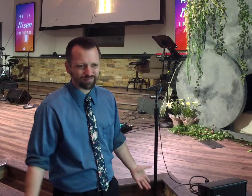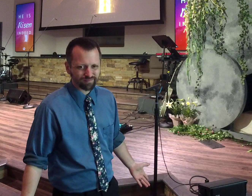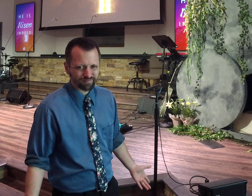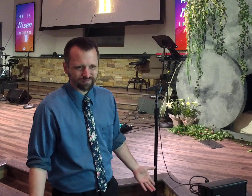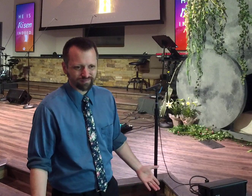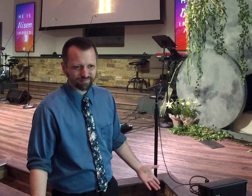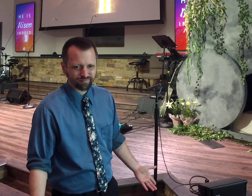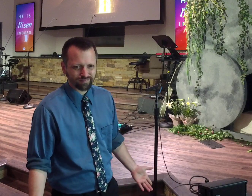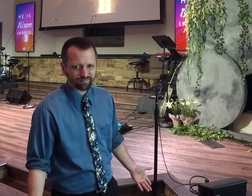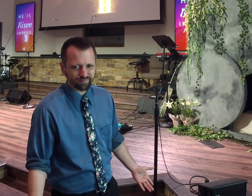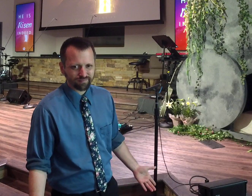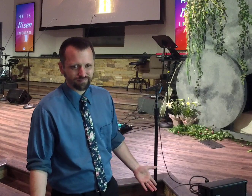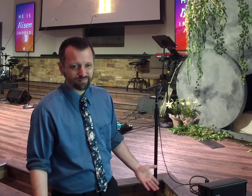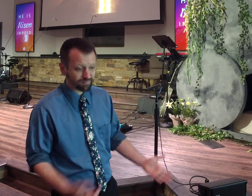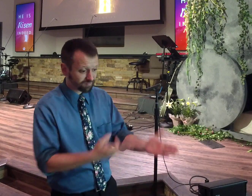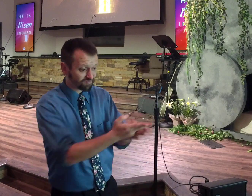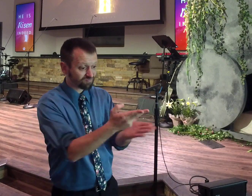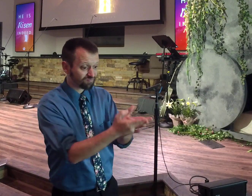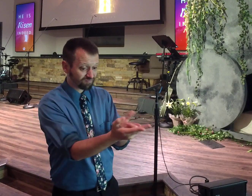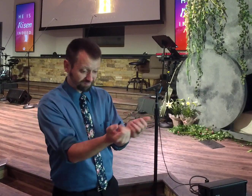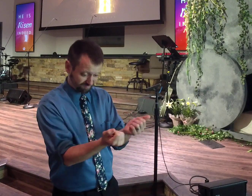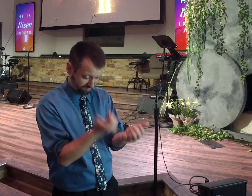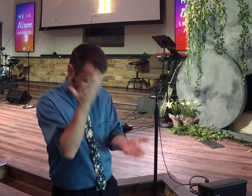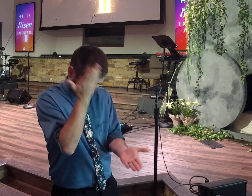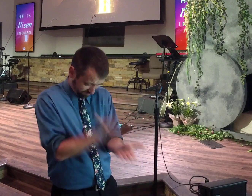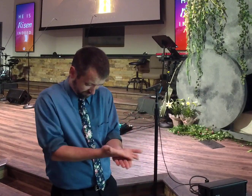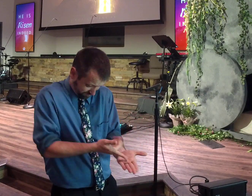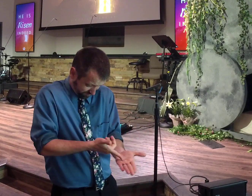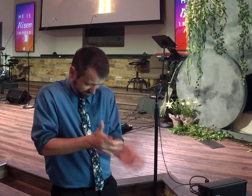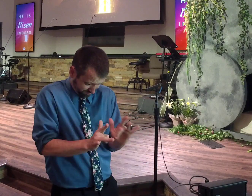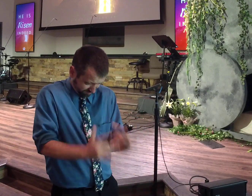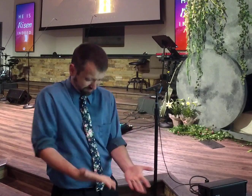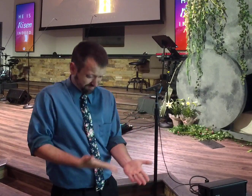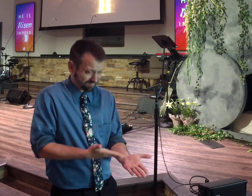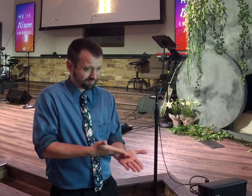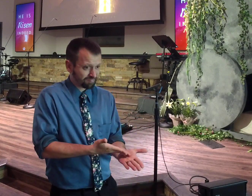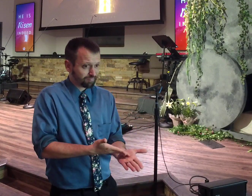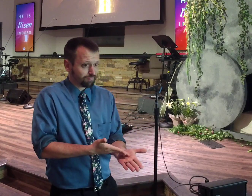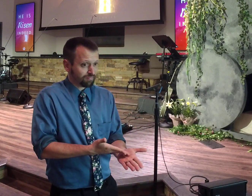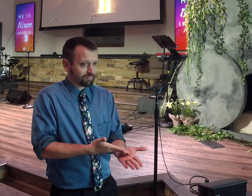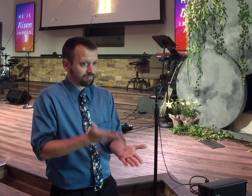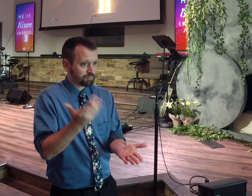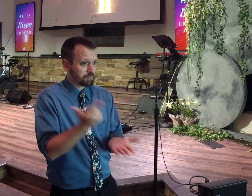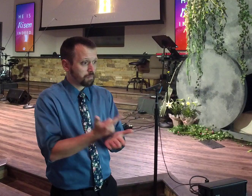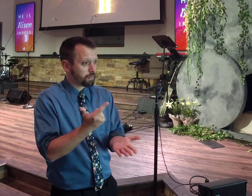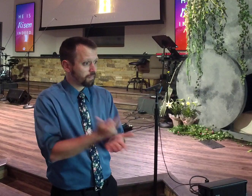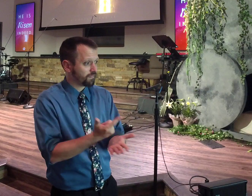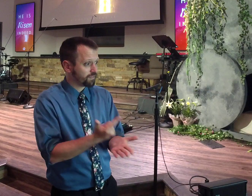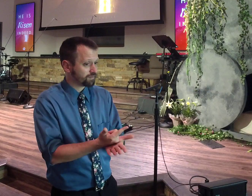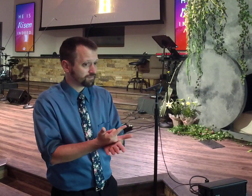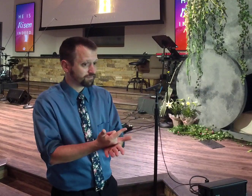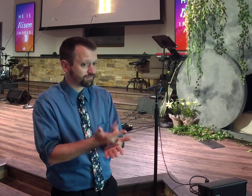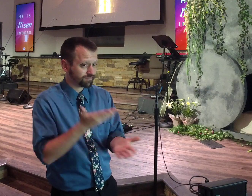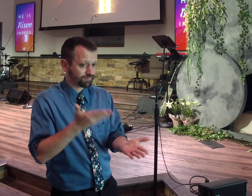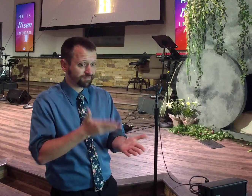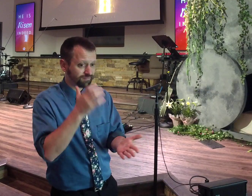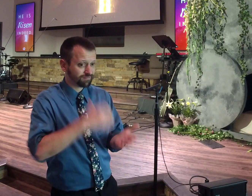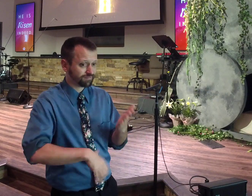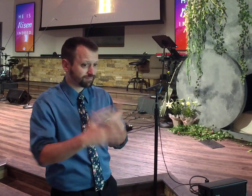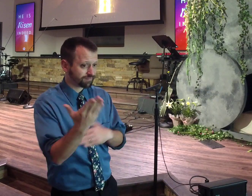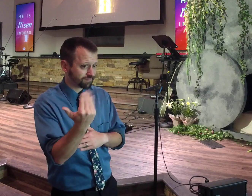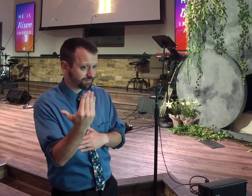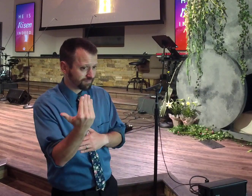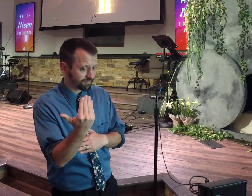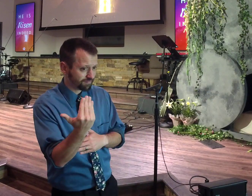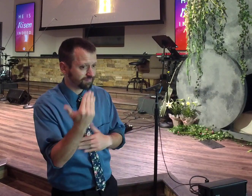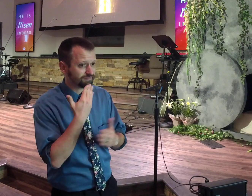But the truth is right before our eyes in God's word. The heart of the gospel is right here in chapter 15.